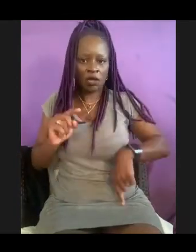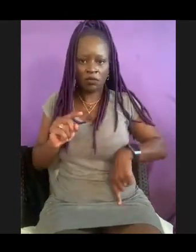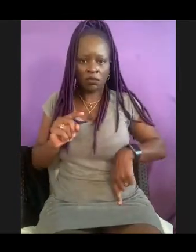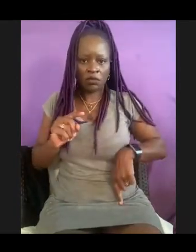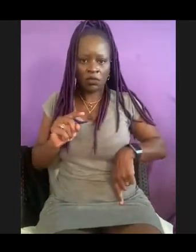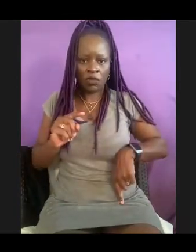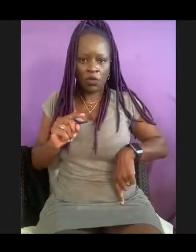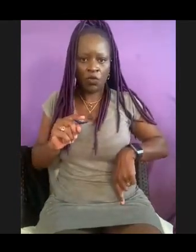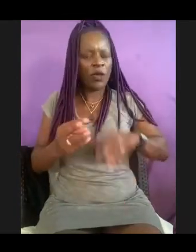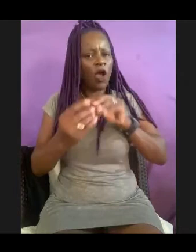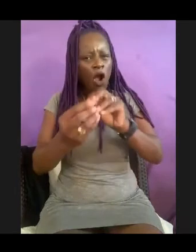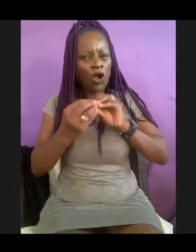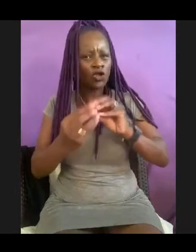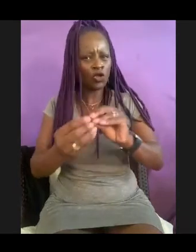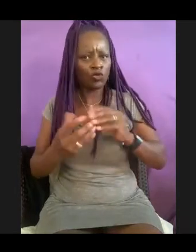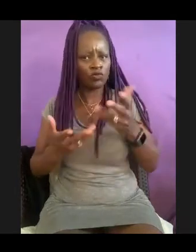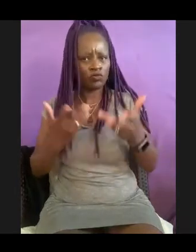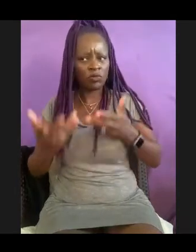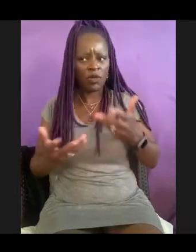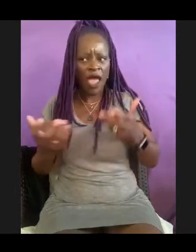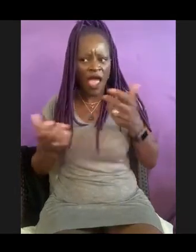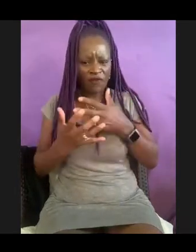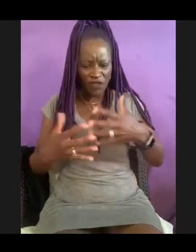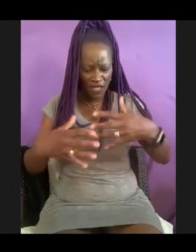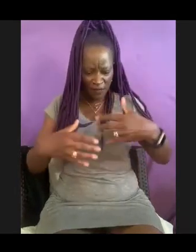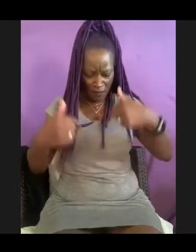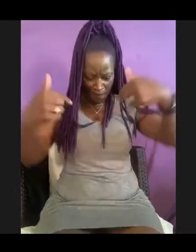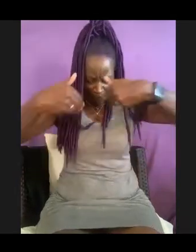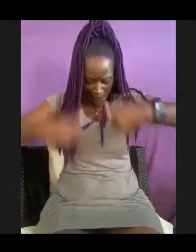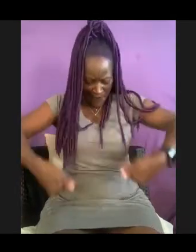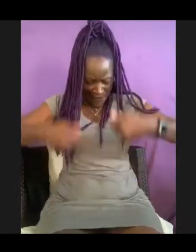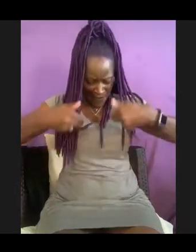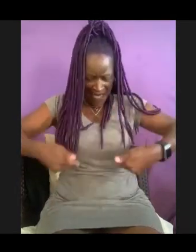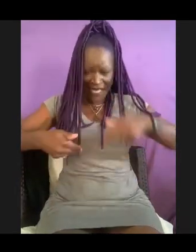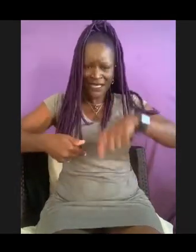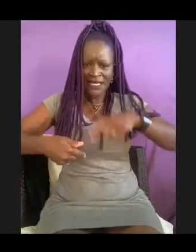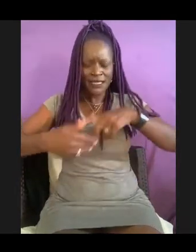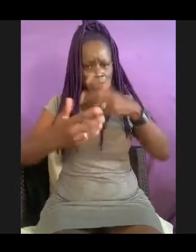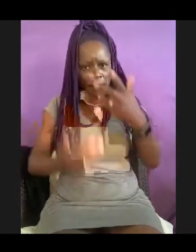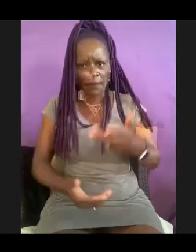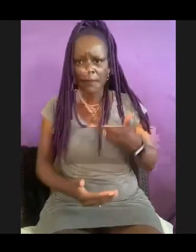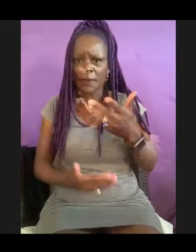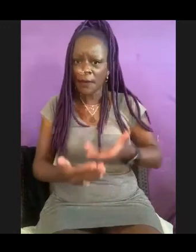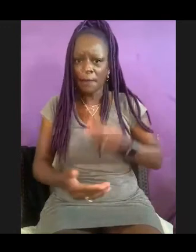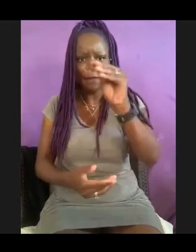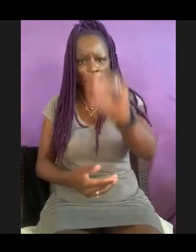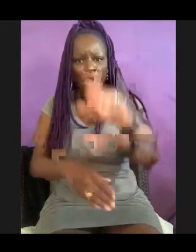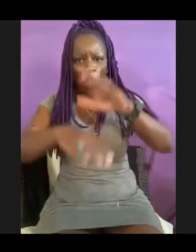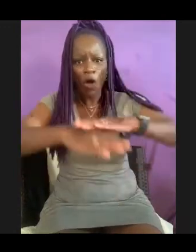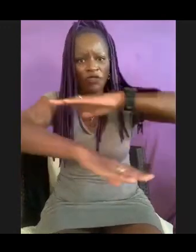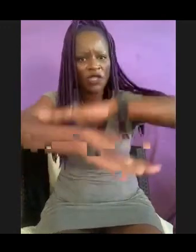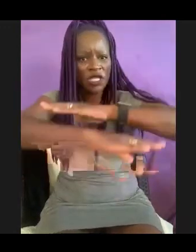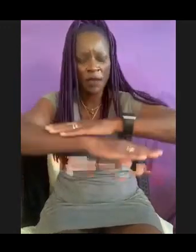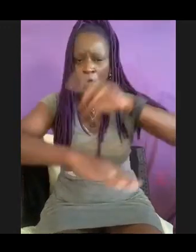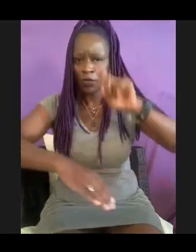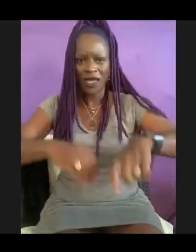all of who we are needed to be at the table, and we could not separate